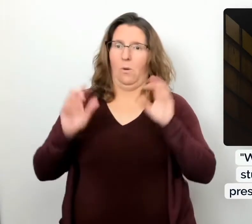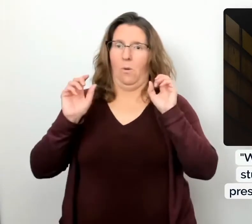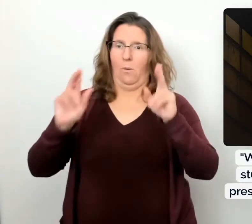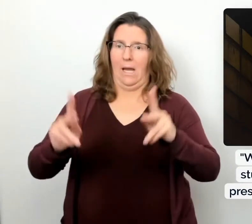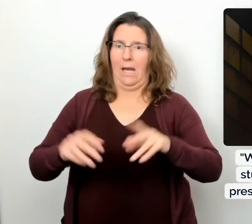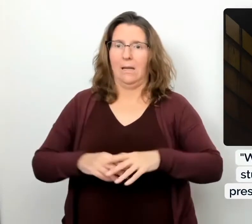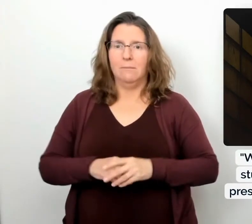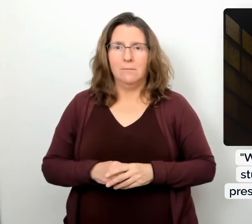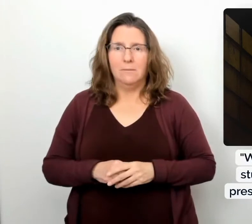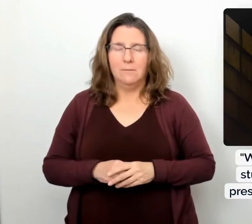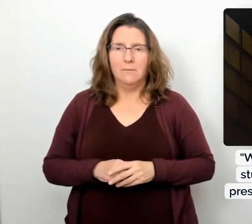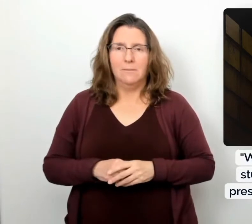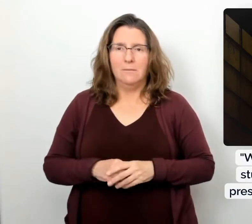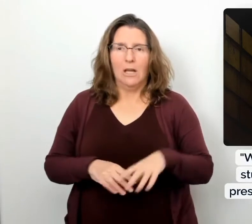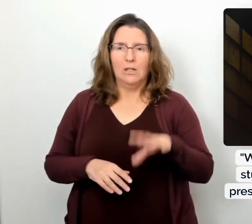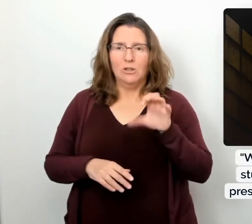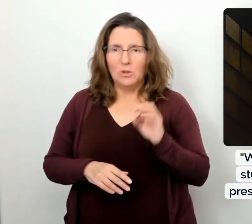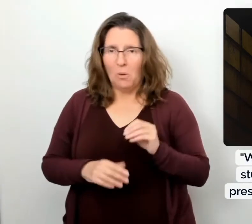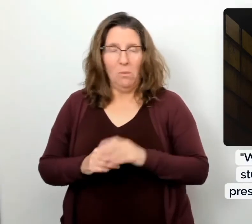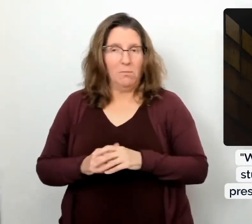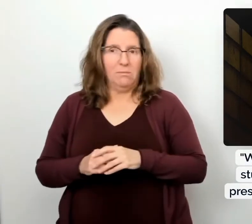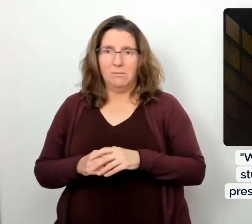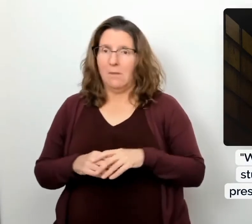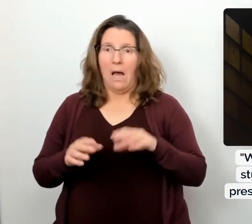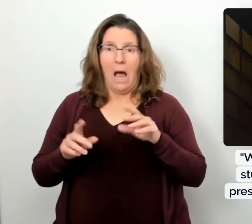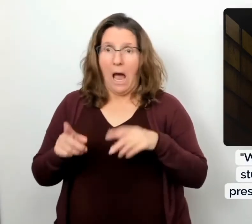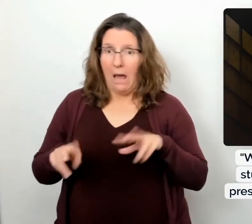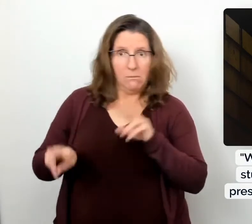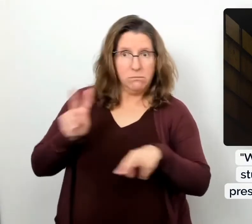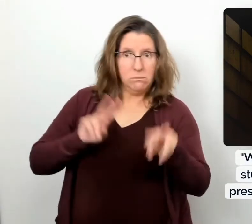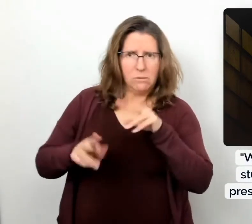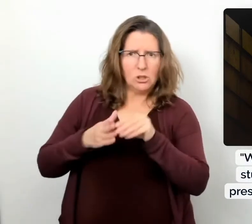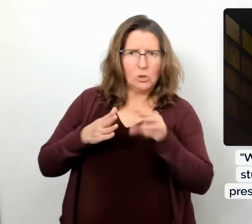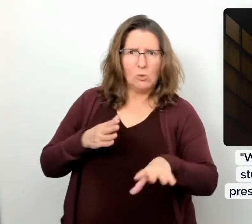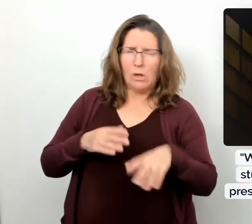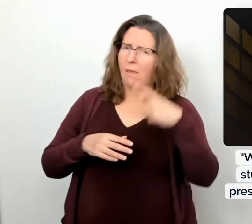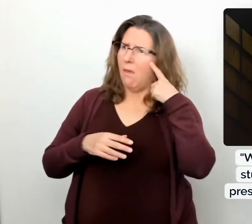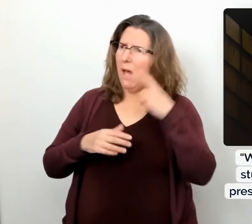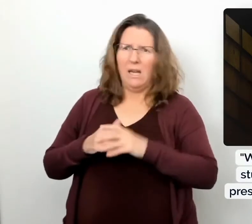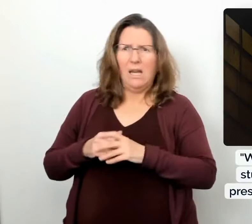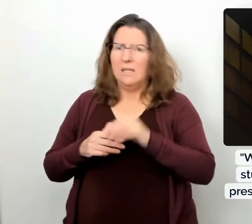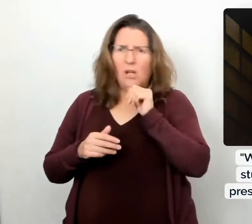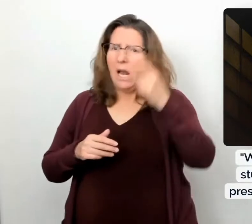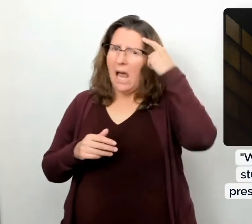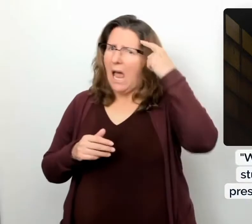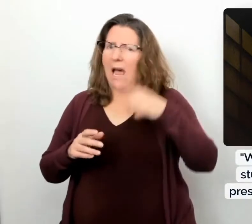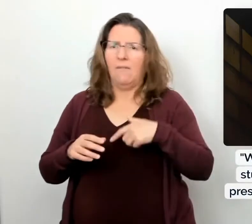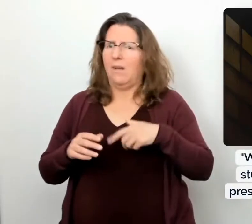Well, okay. So when he got to my class, I did my own observations. What the teacher